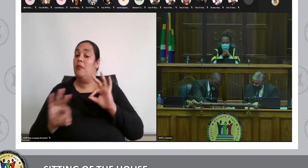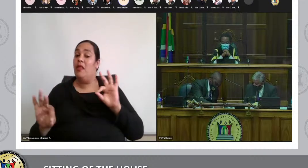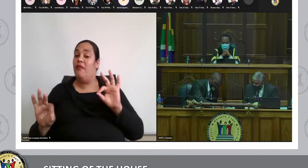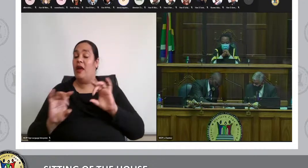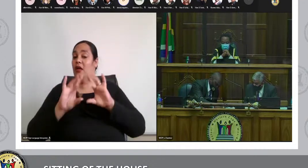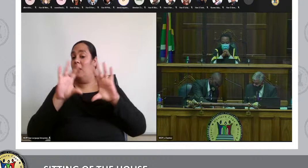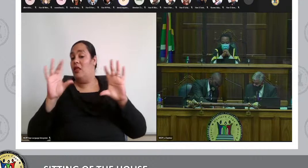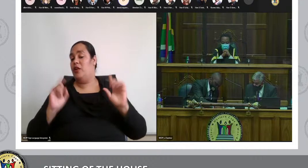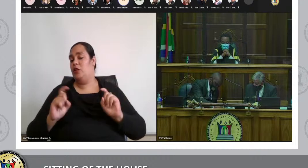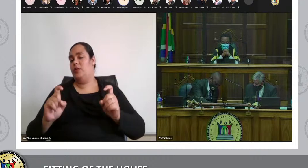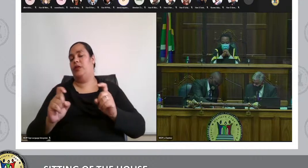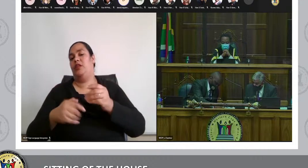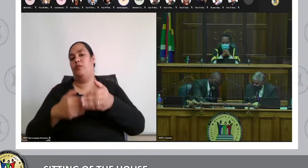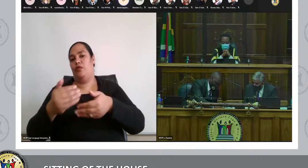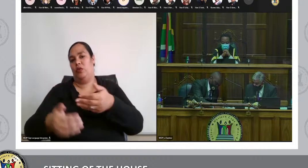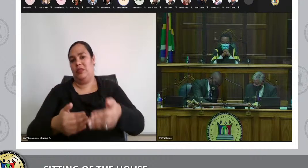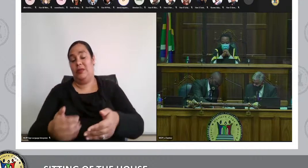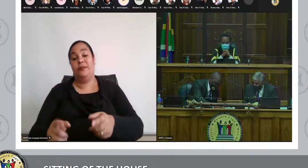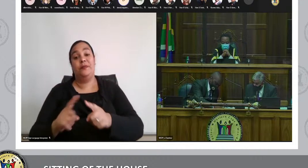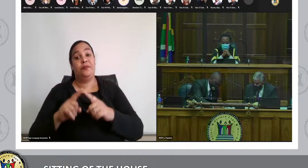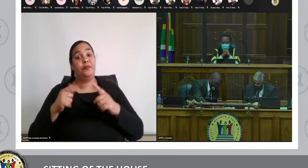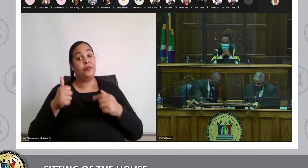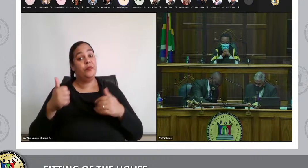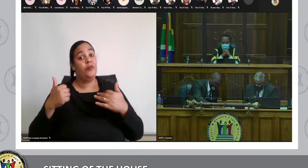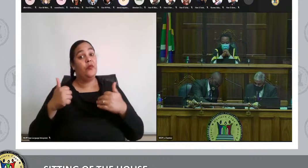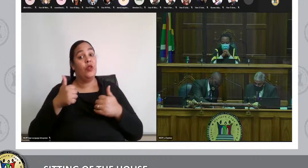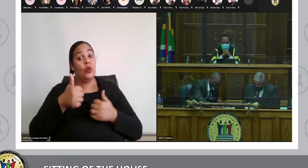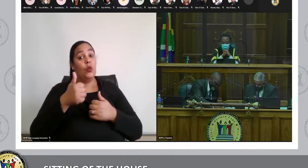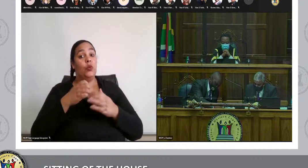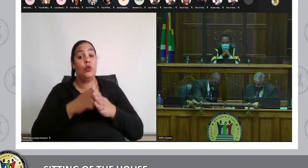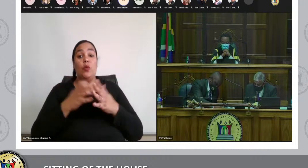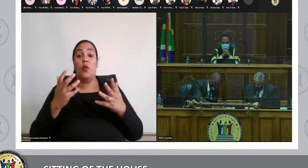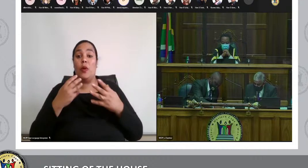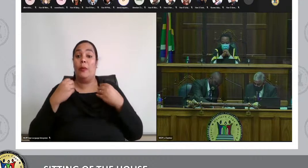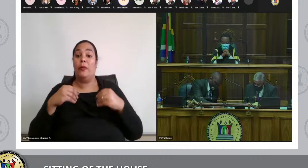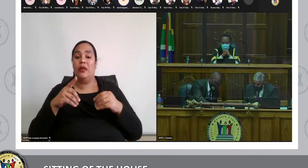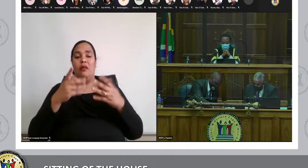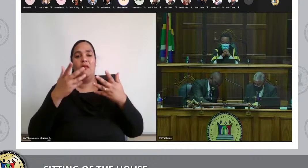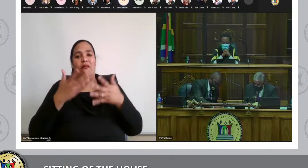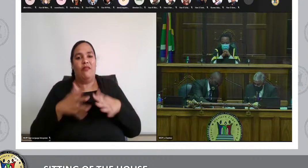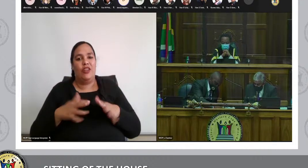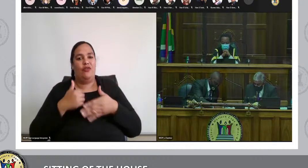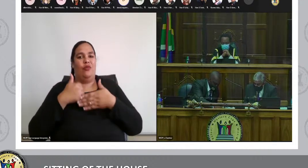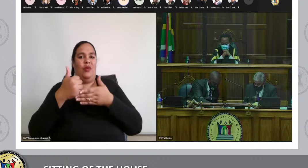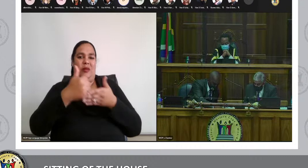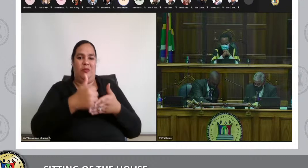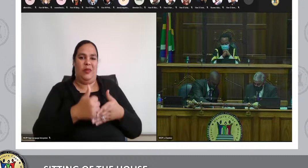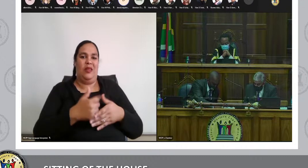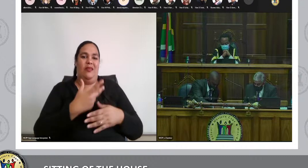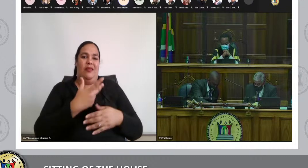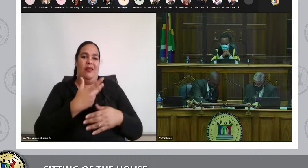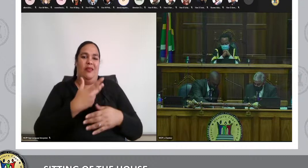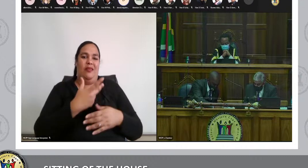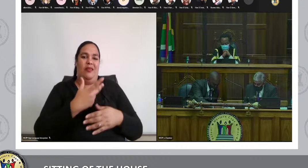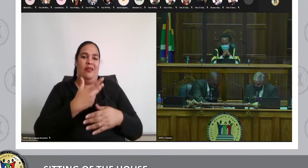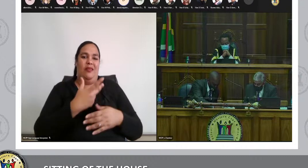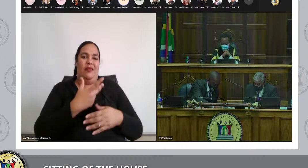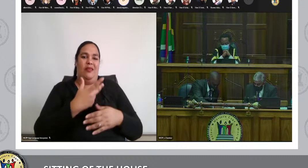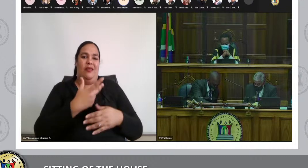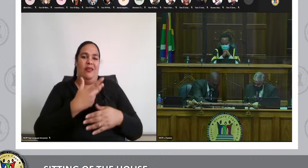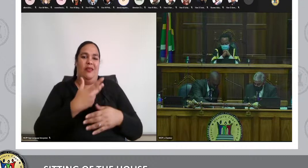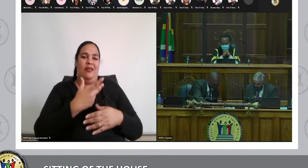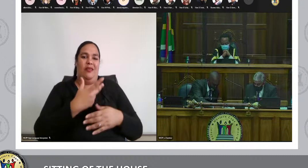speed up the process. An excellent example of where businesses are already assisting with the vaccination rollout is